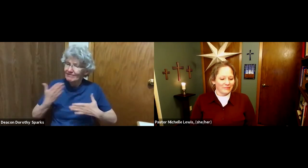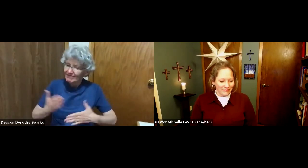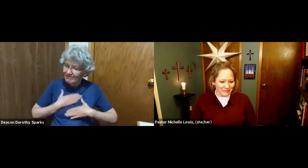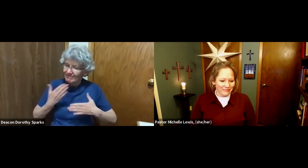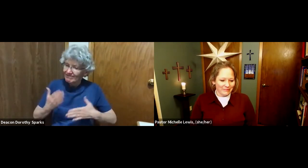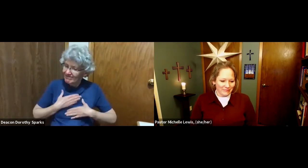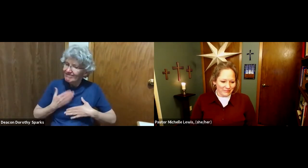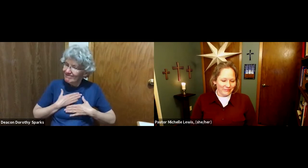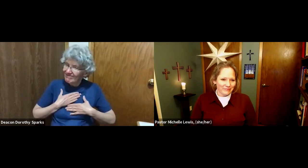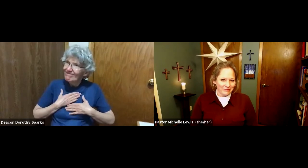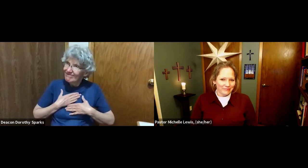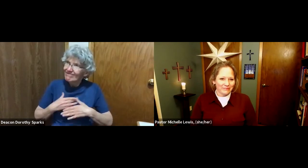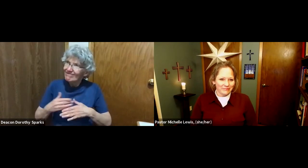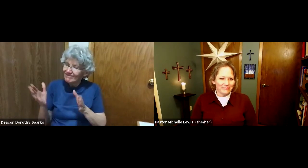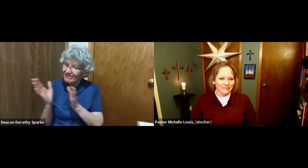joy.